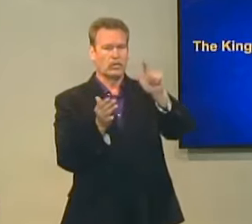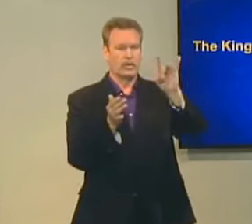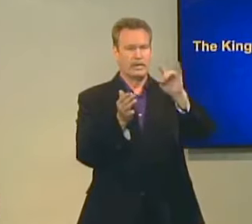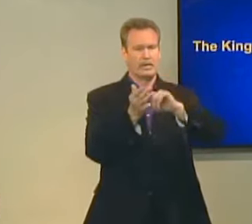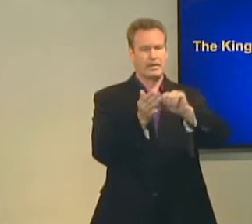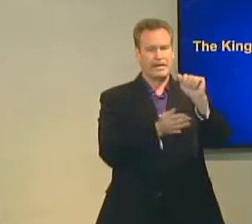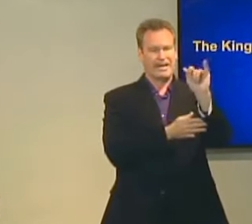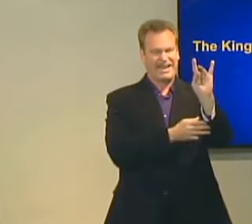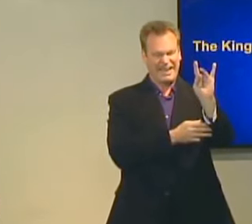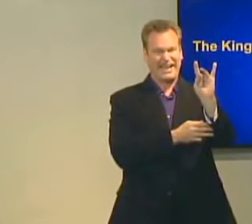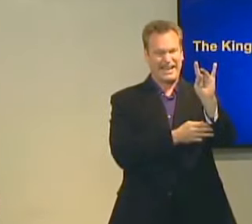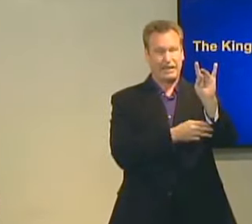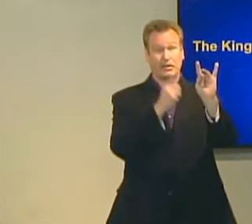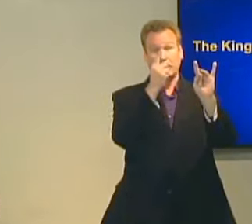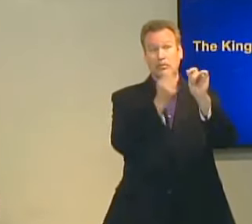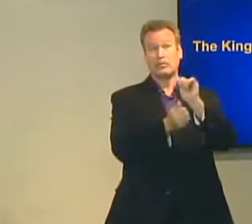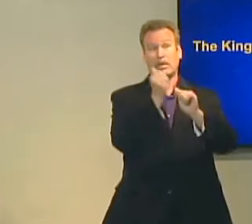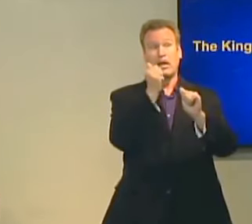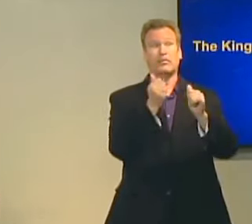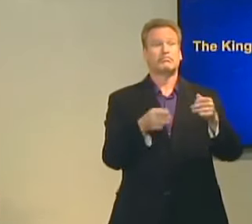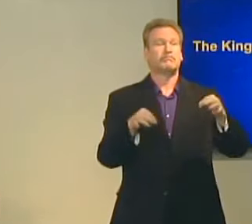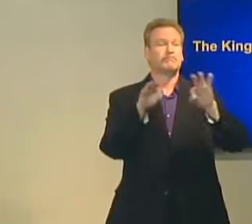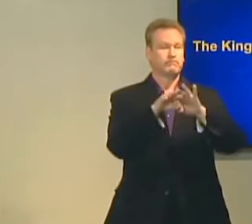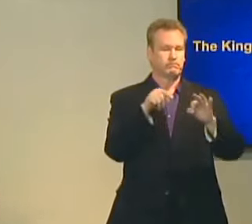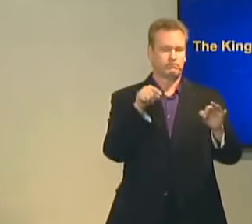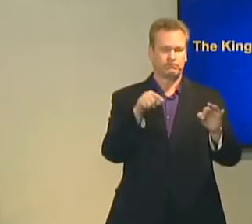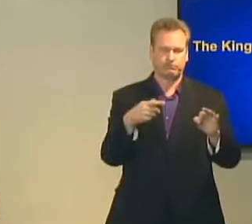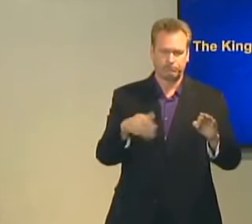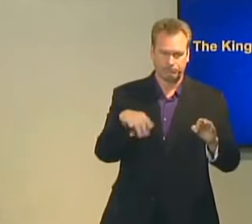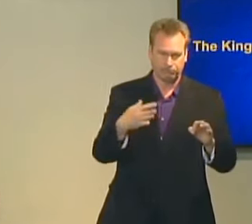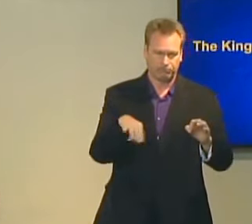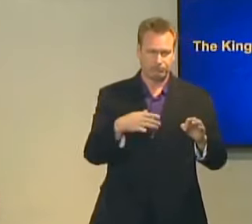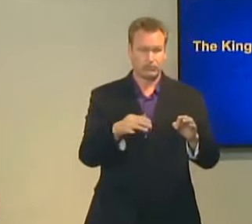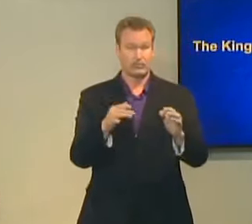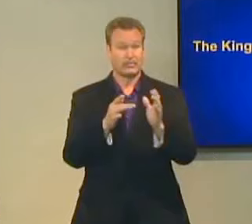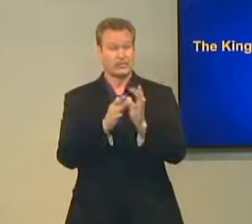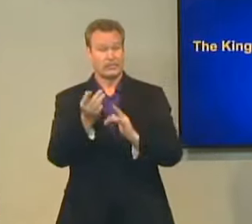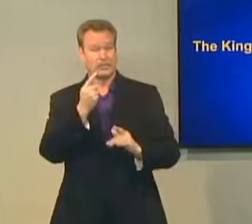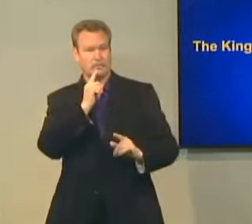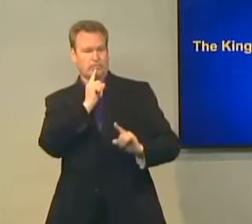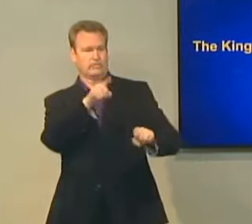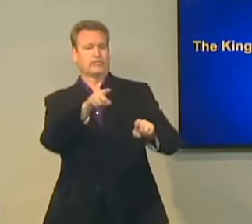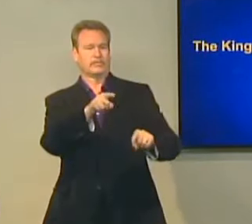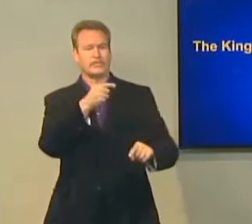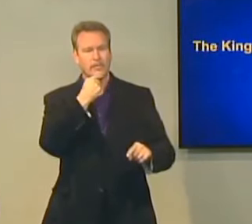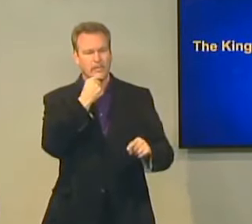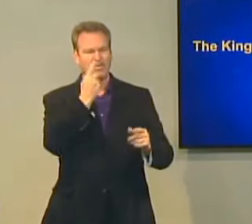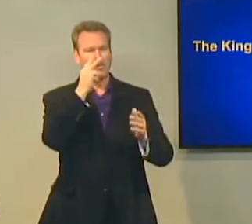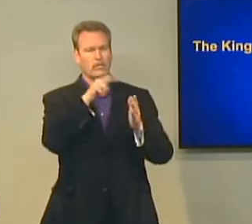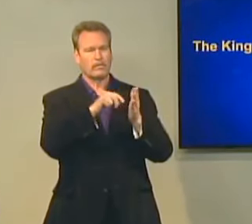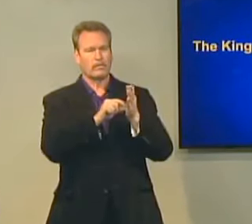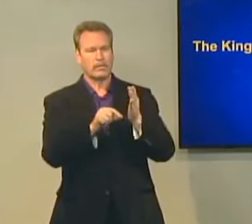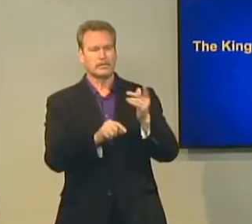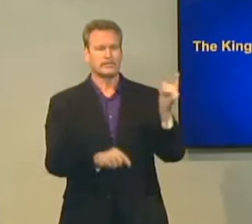In Matthew chapter 28, 18, we are going take a look at the next important thing. Jesus Christ Himself assures